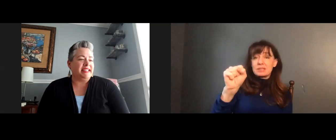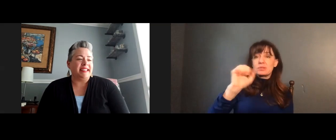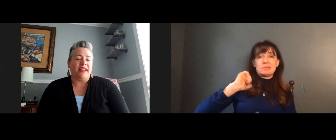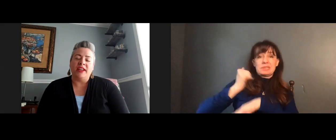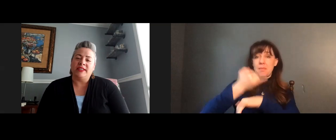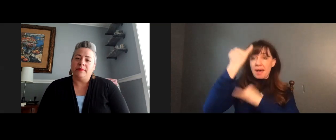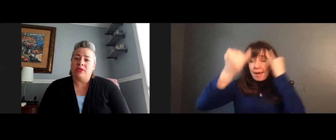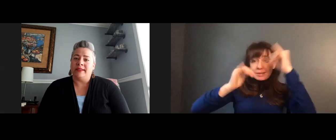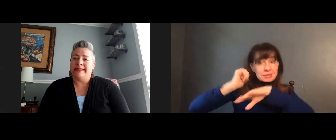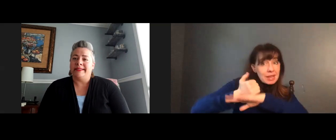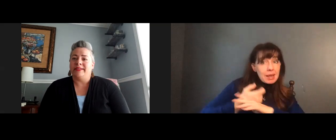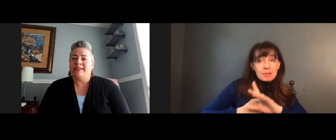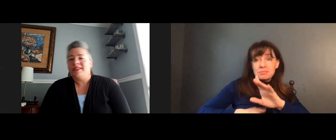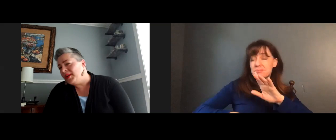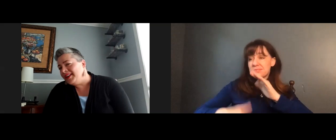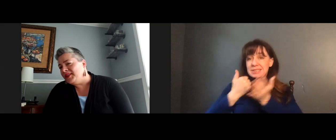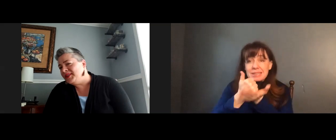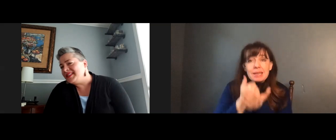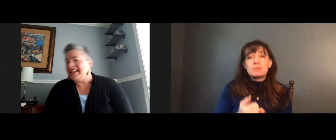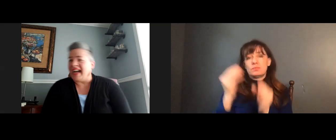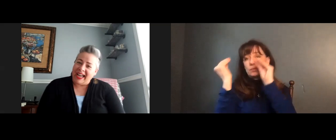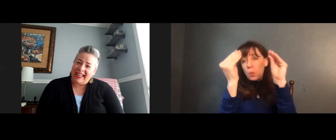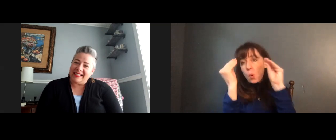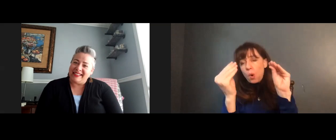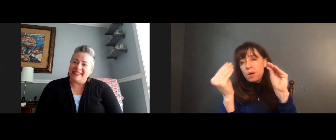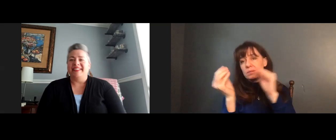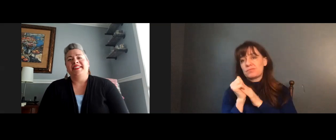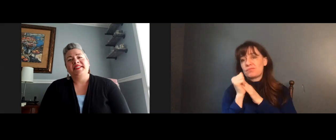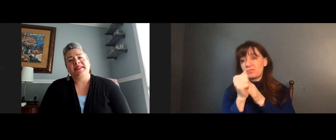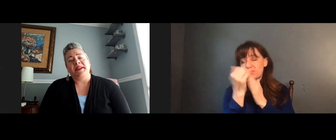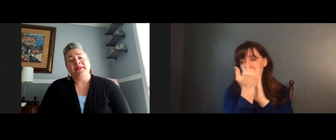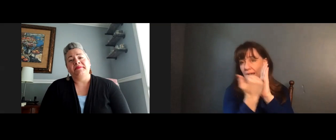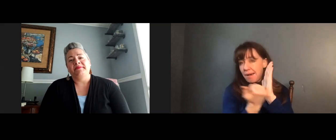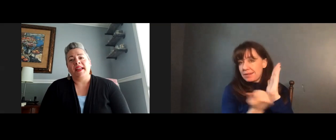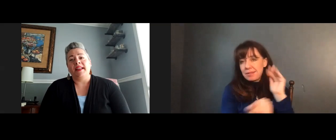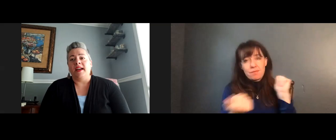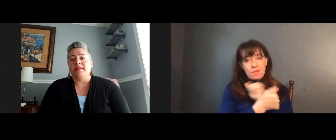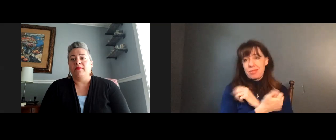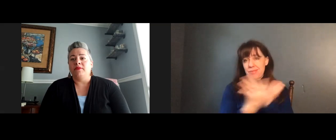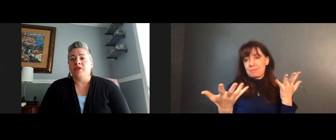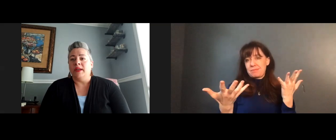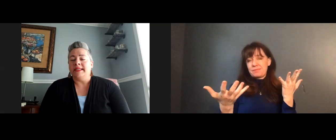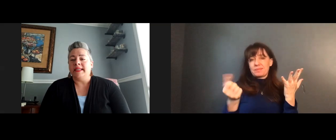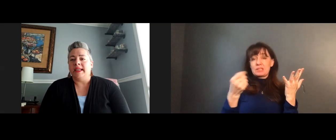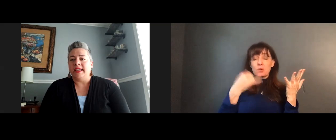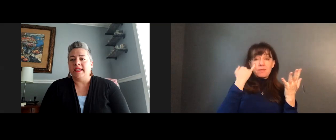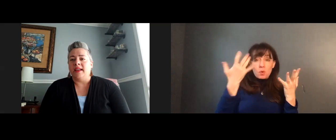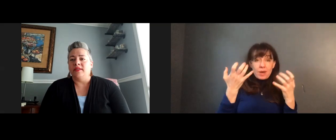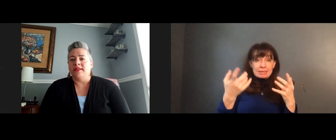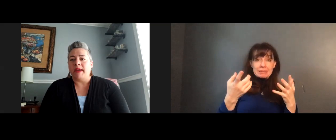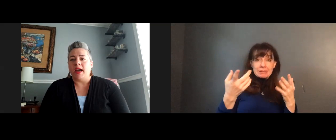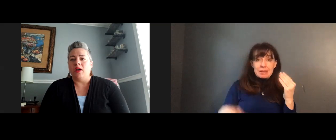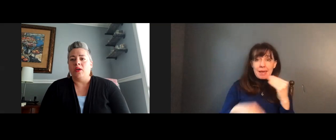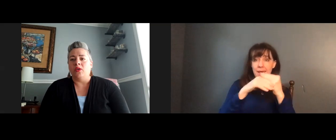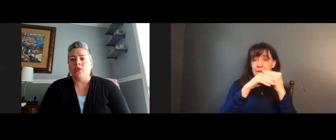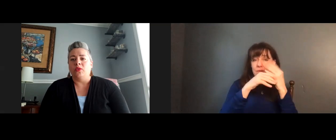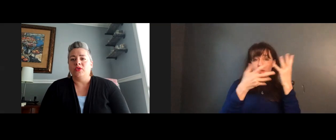ideas out there tips tricks tutorials guides so and um do you want to say anything else